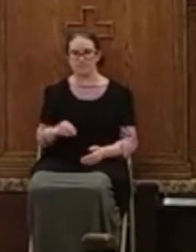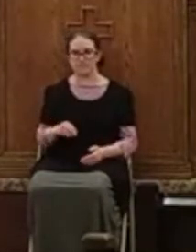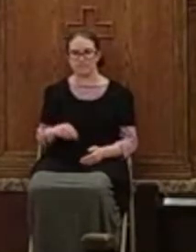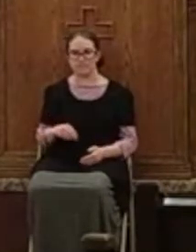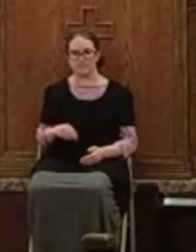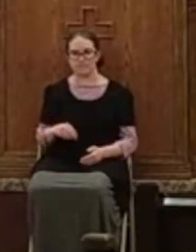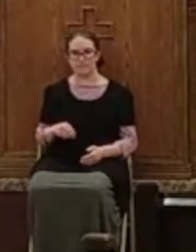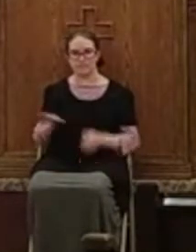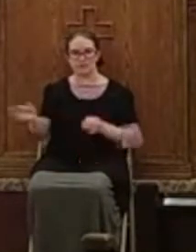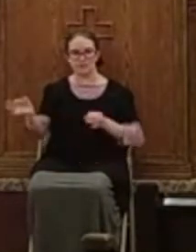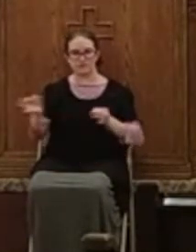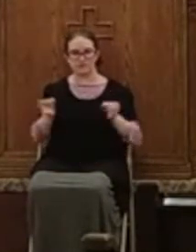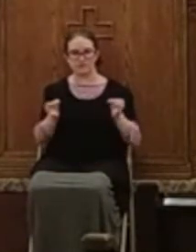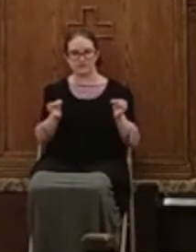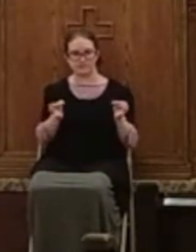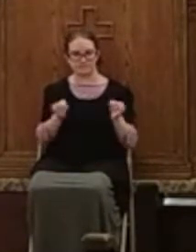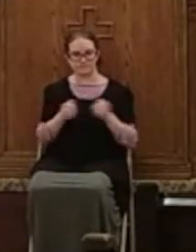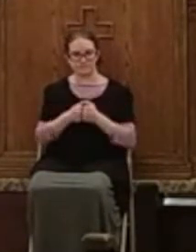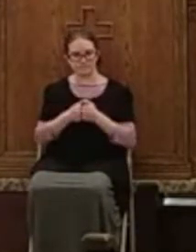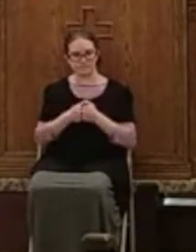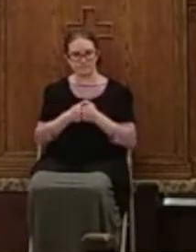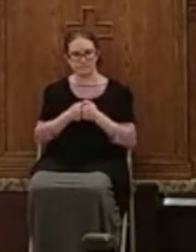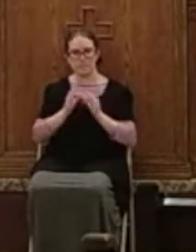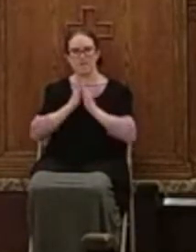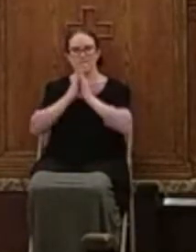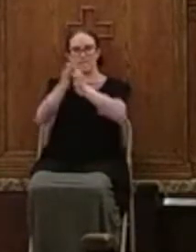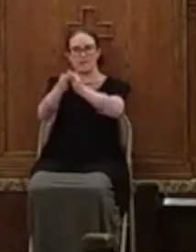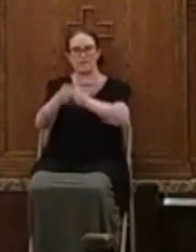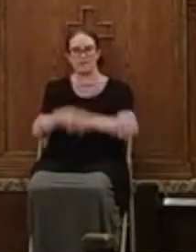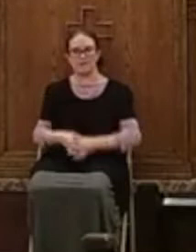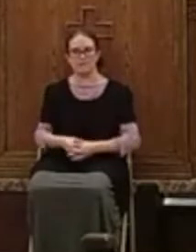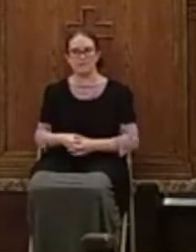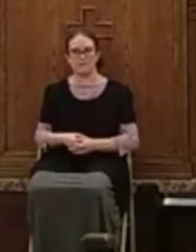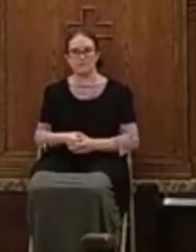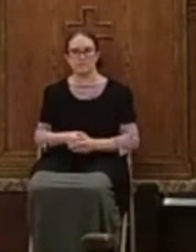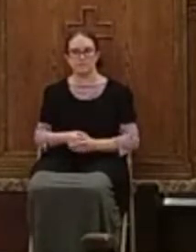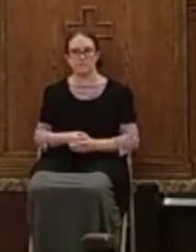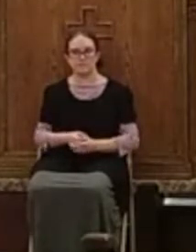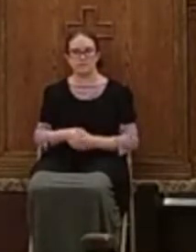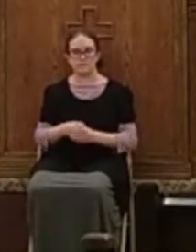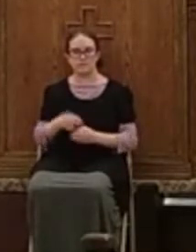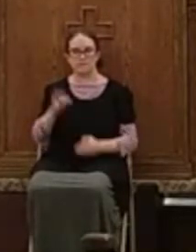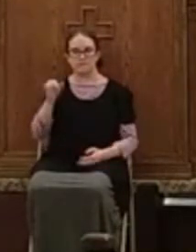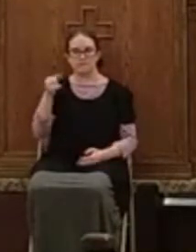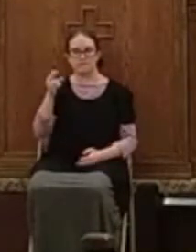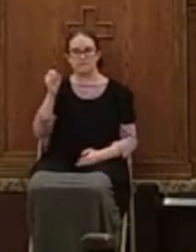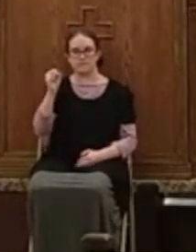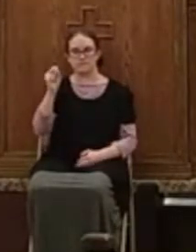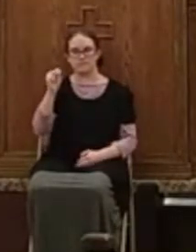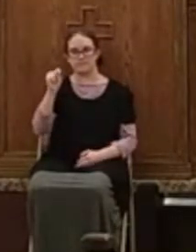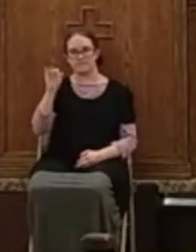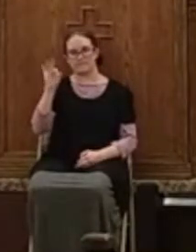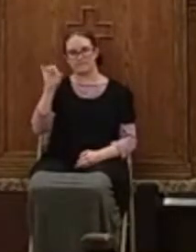justified by faith. Yes. justified.